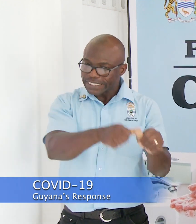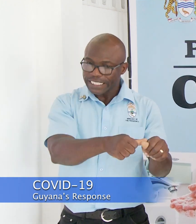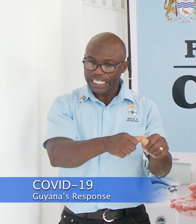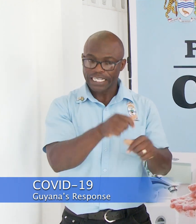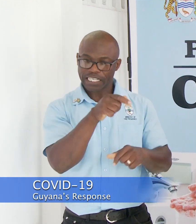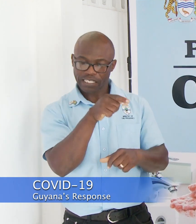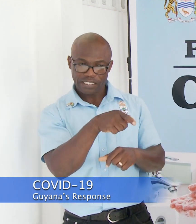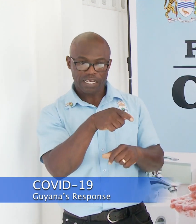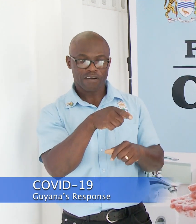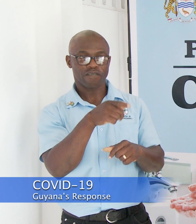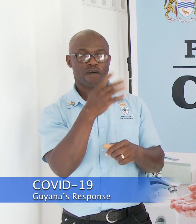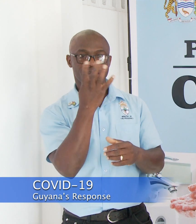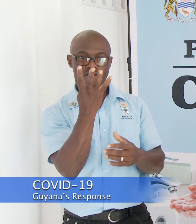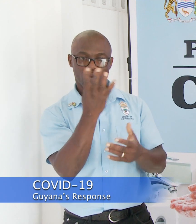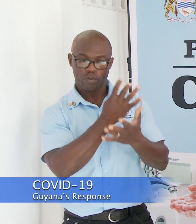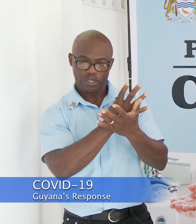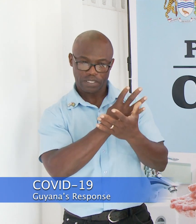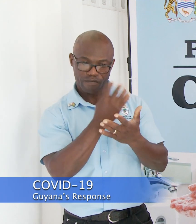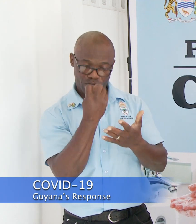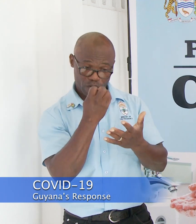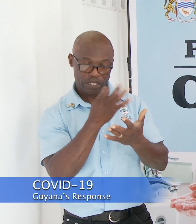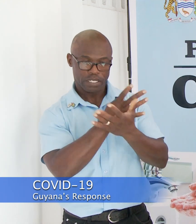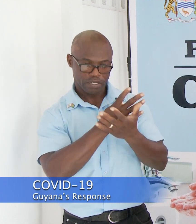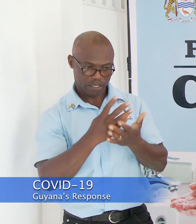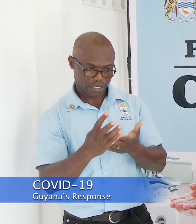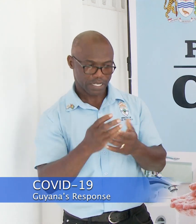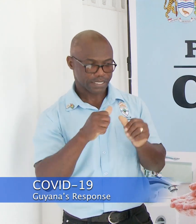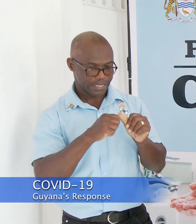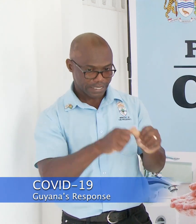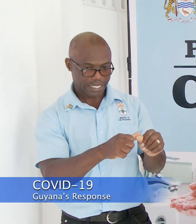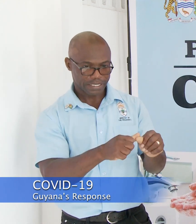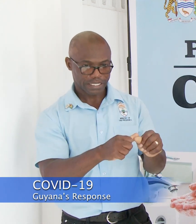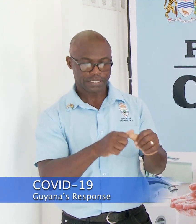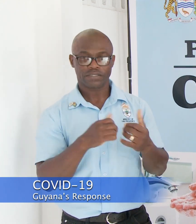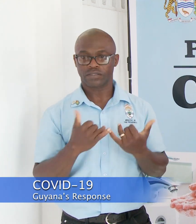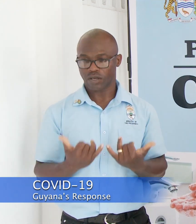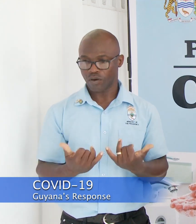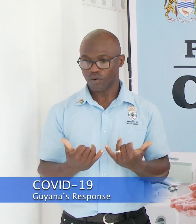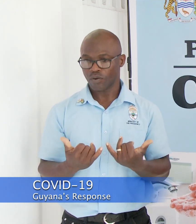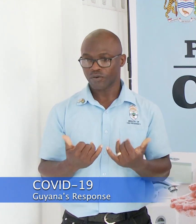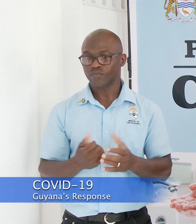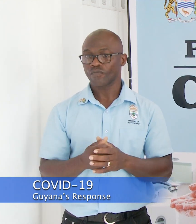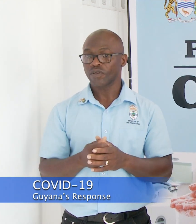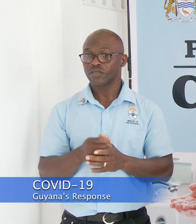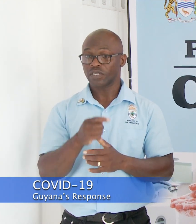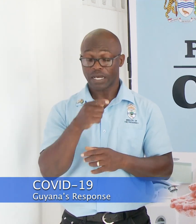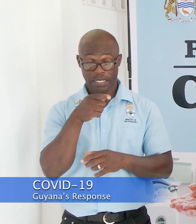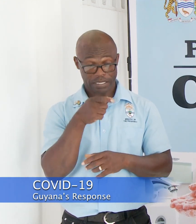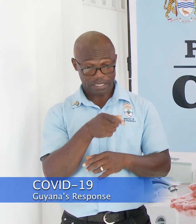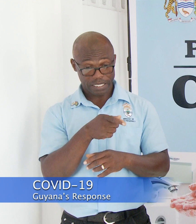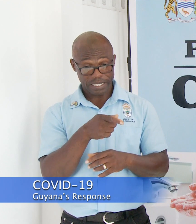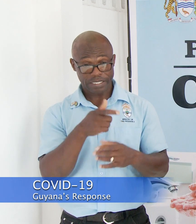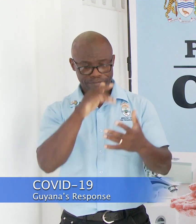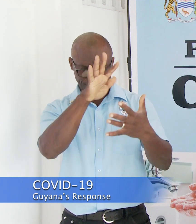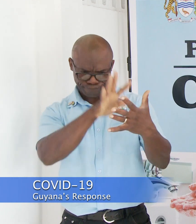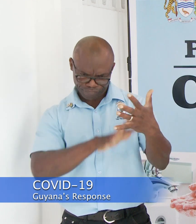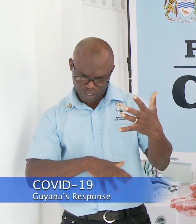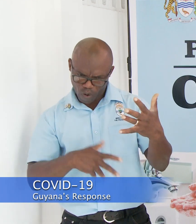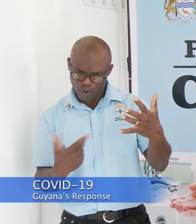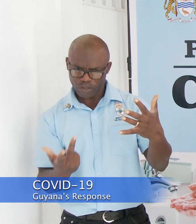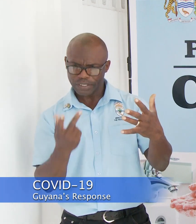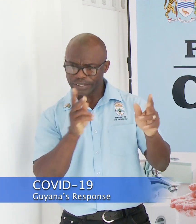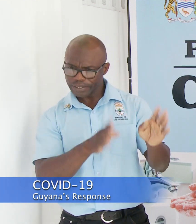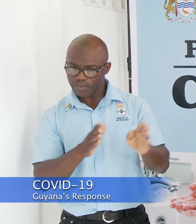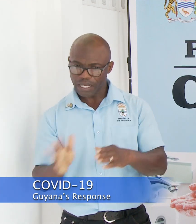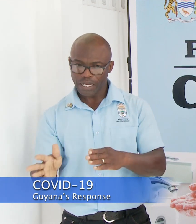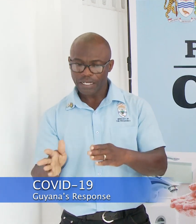upon their arrival. We wish to reiterate that these measures are an effort